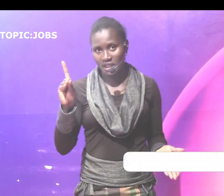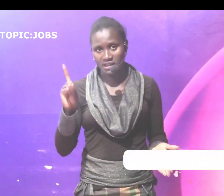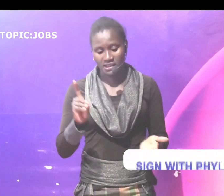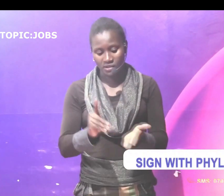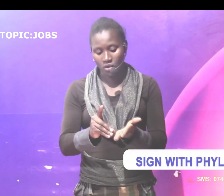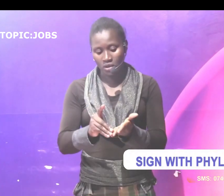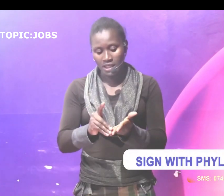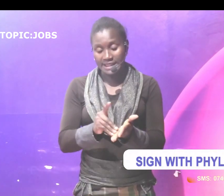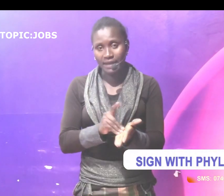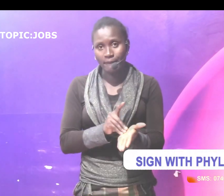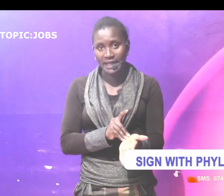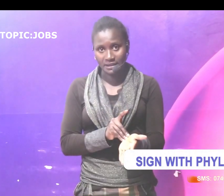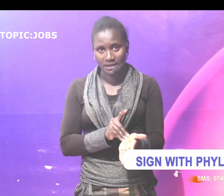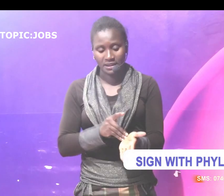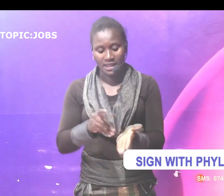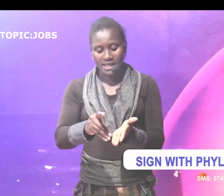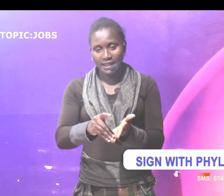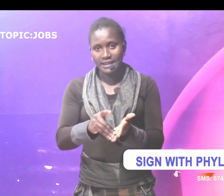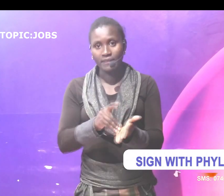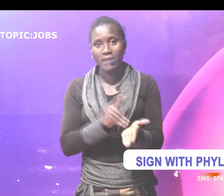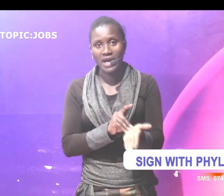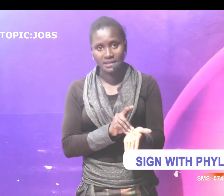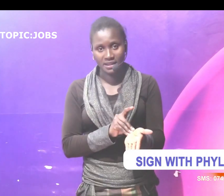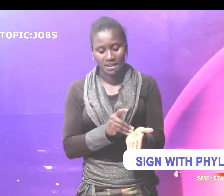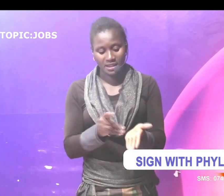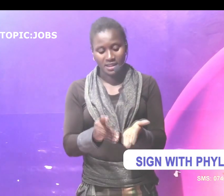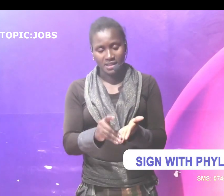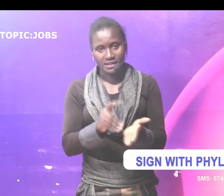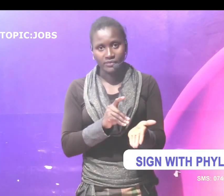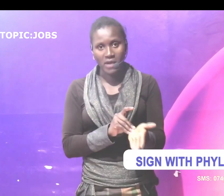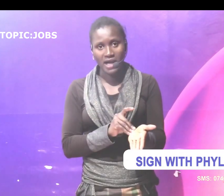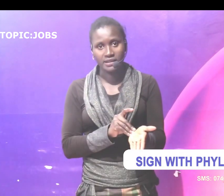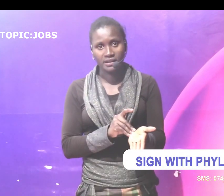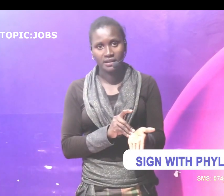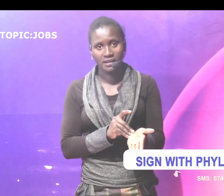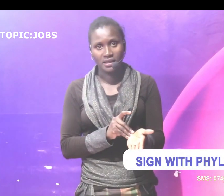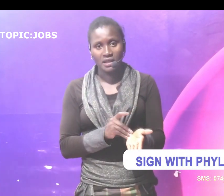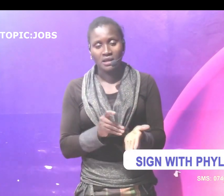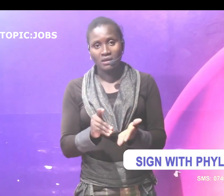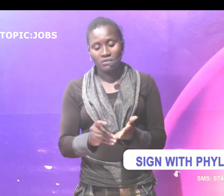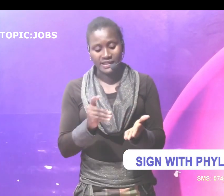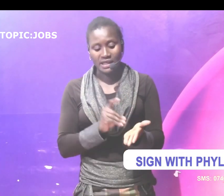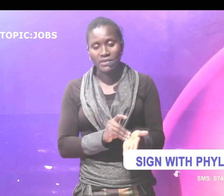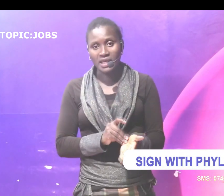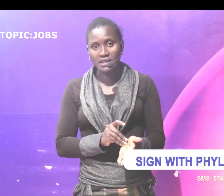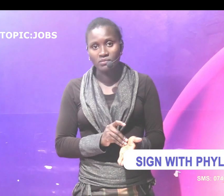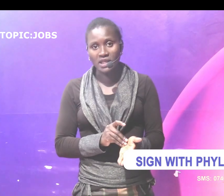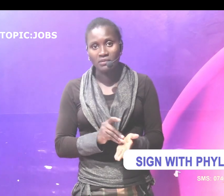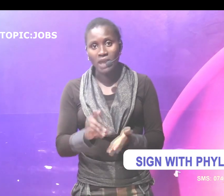D. So demand, demand, demand. When something is being demanded,